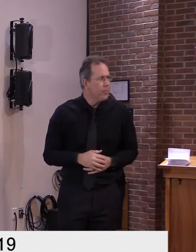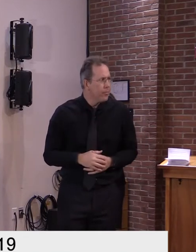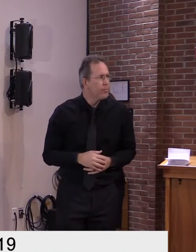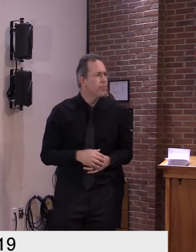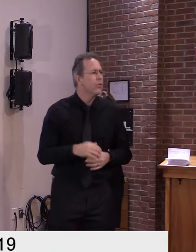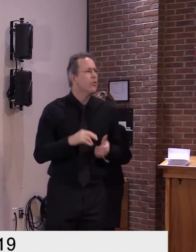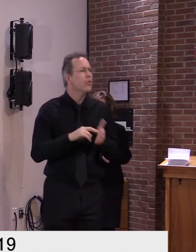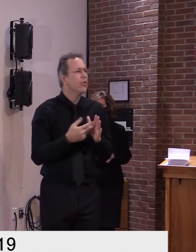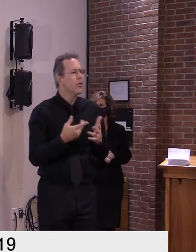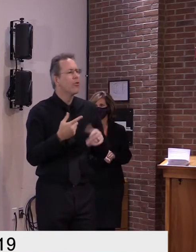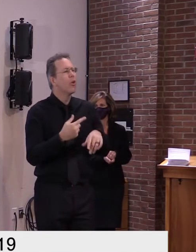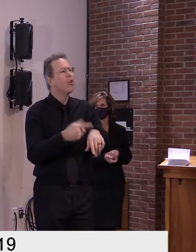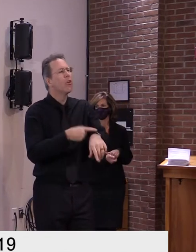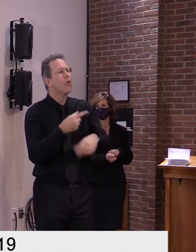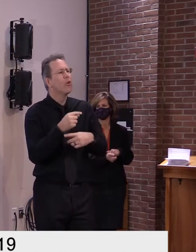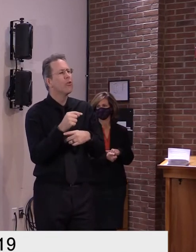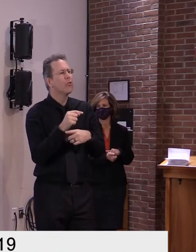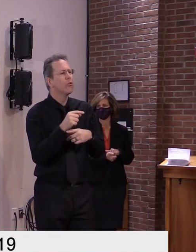has been given to them.